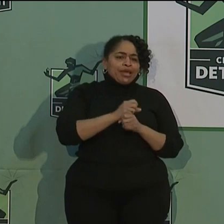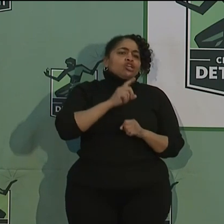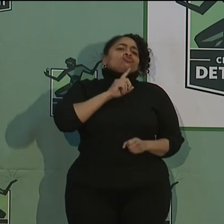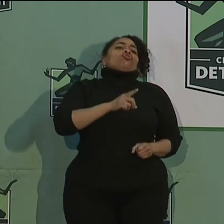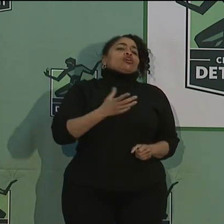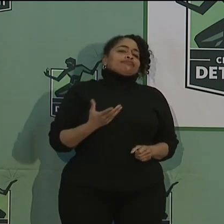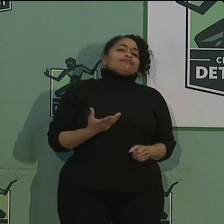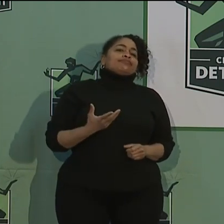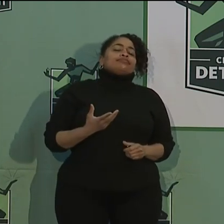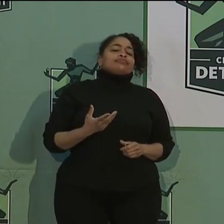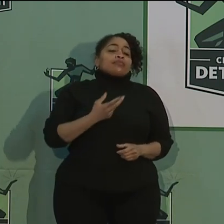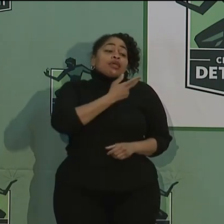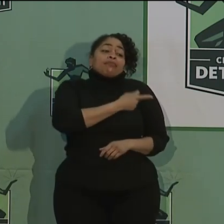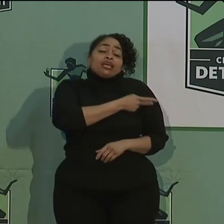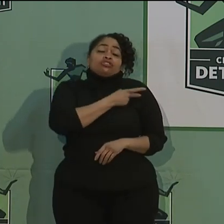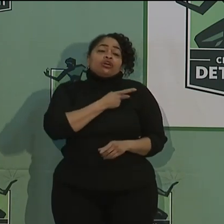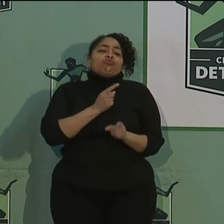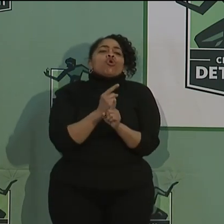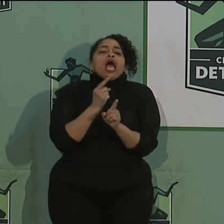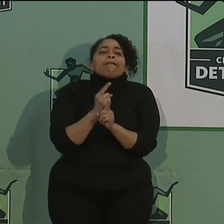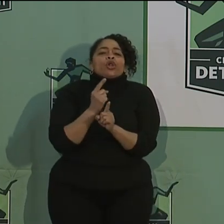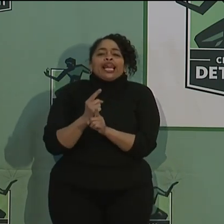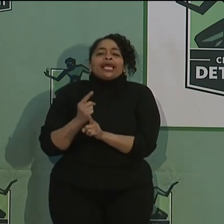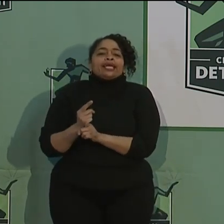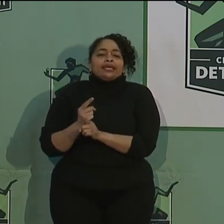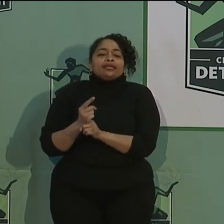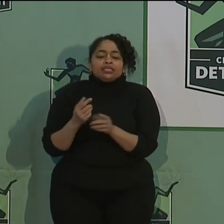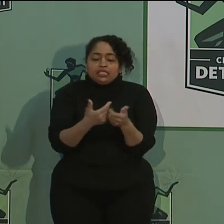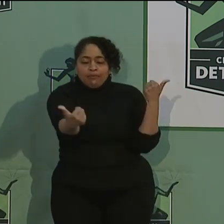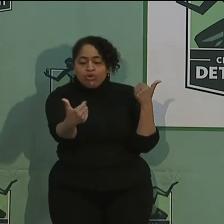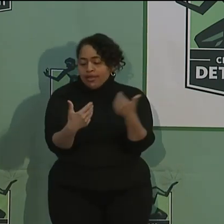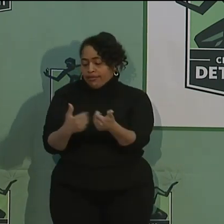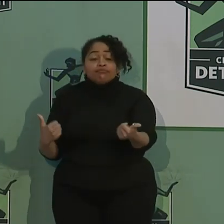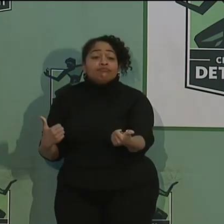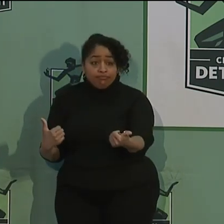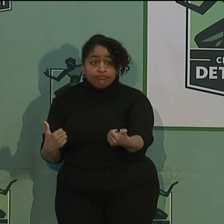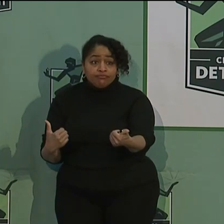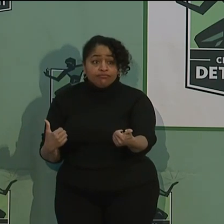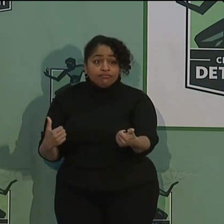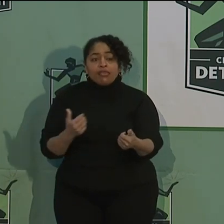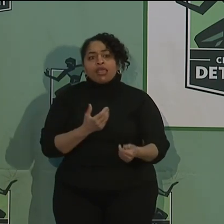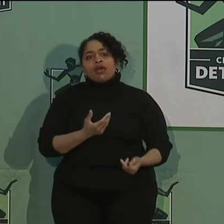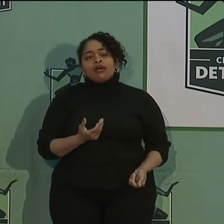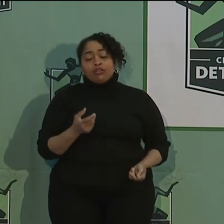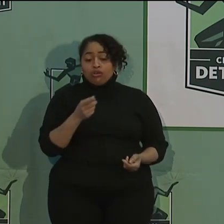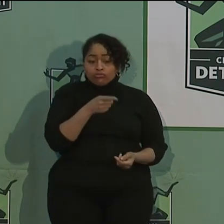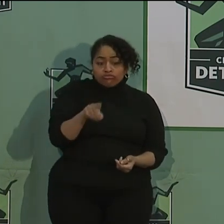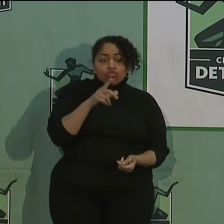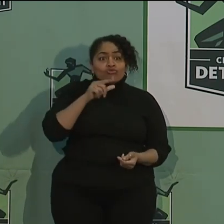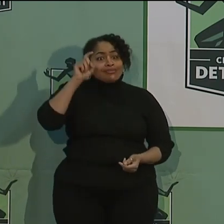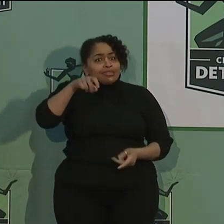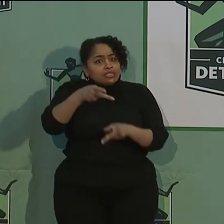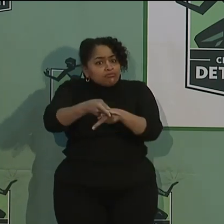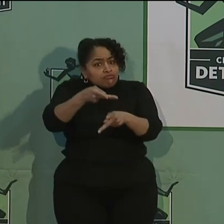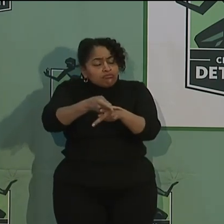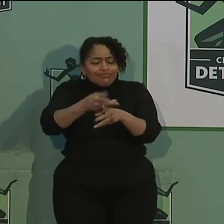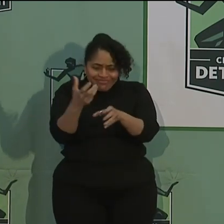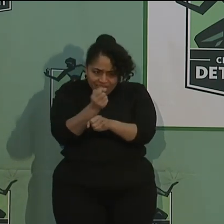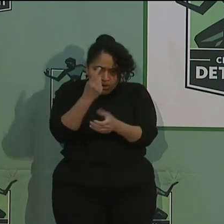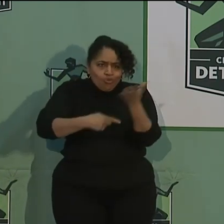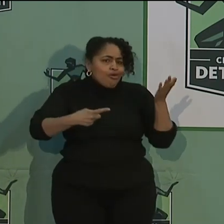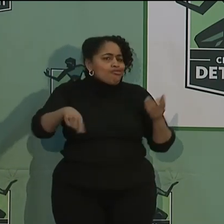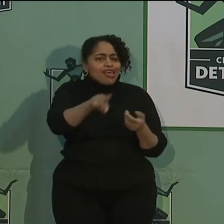certain that the patients are properly separated, and that those who need the care get the